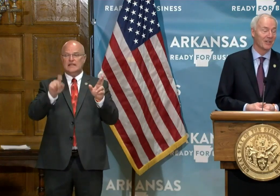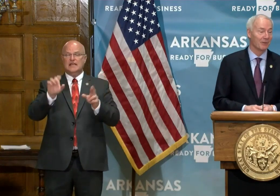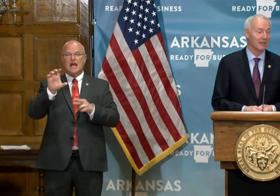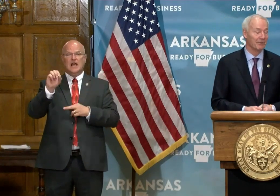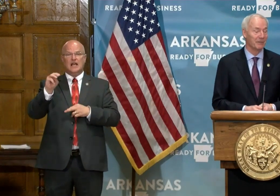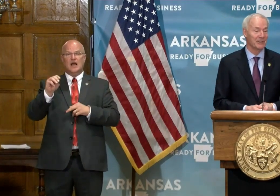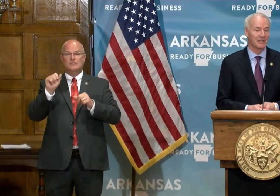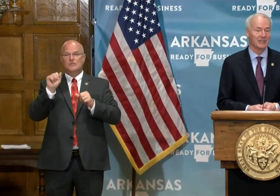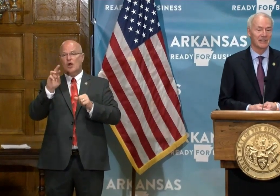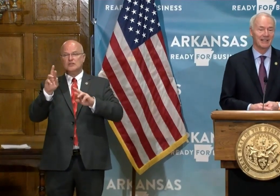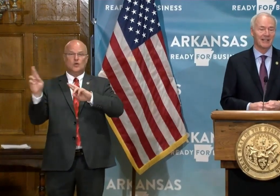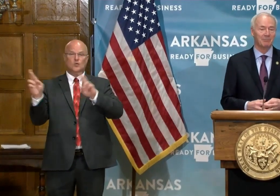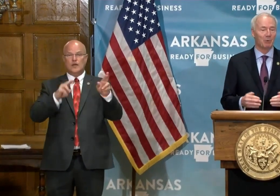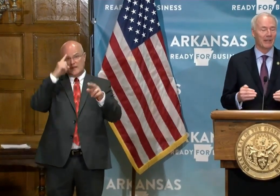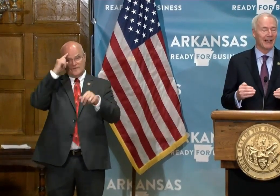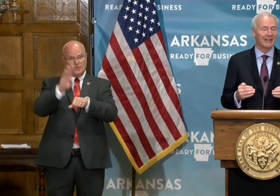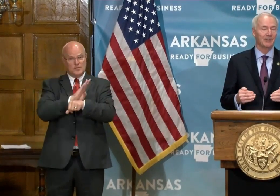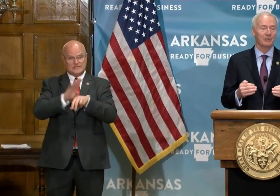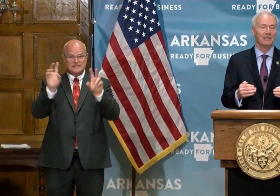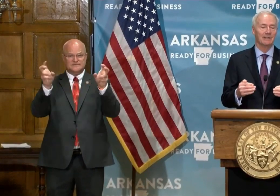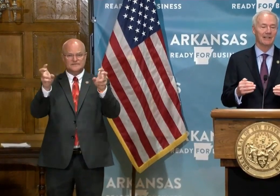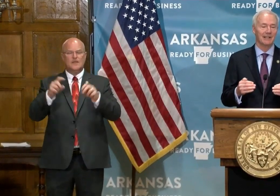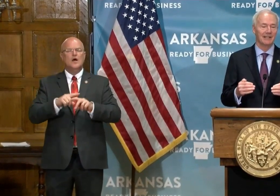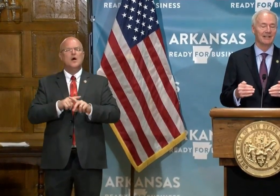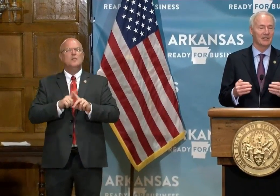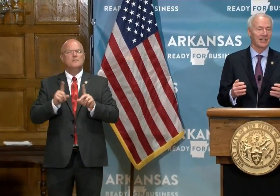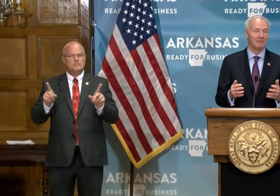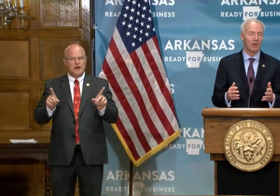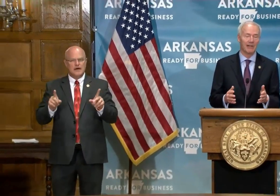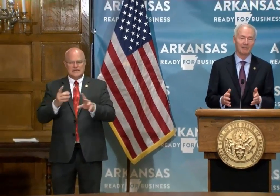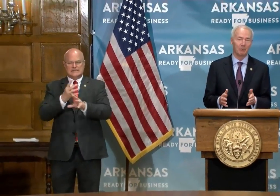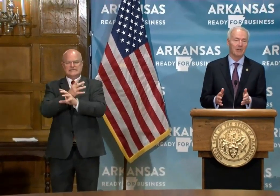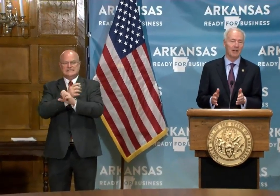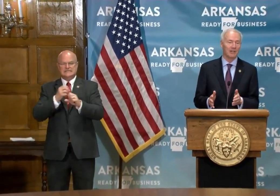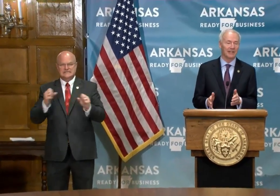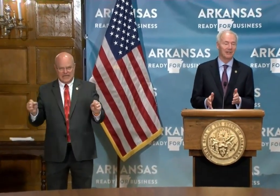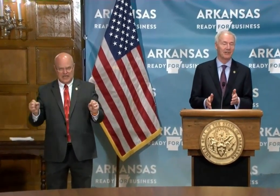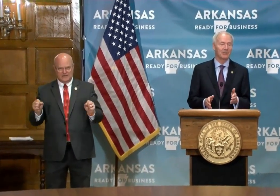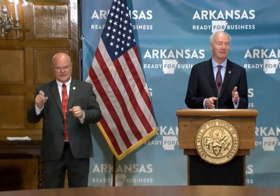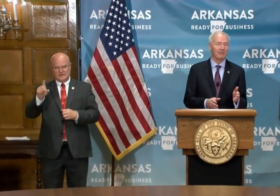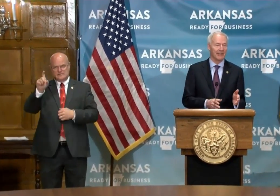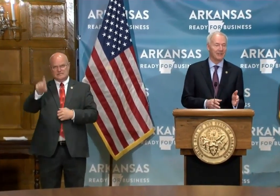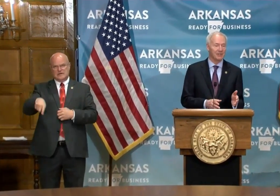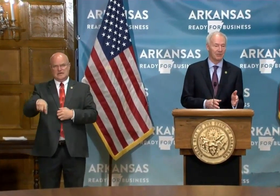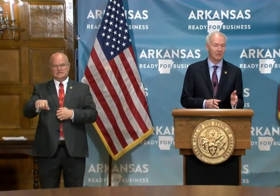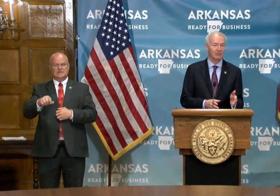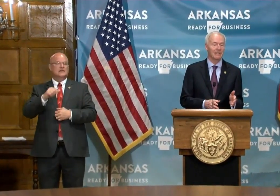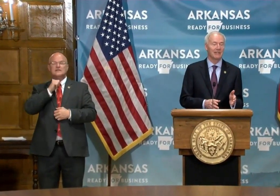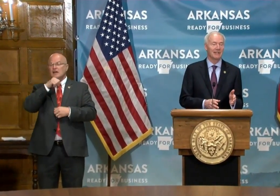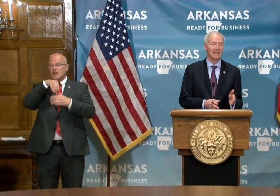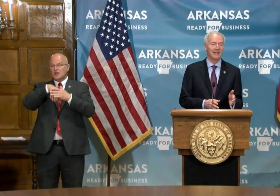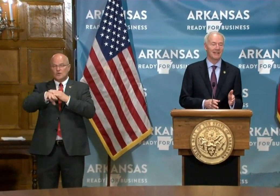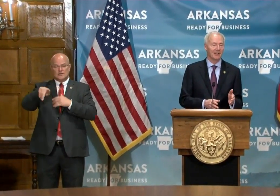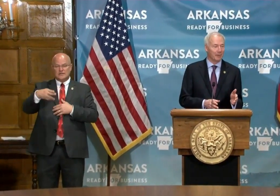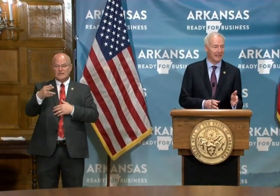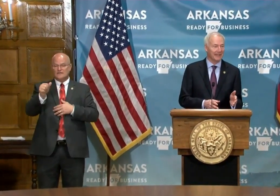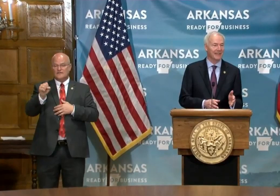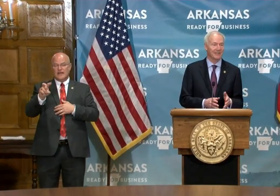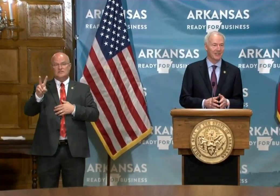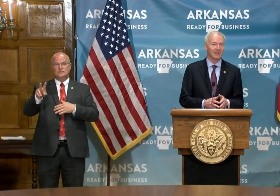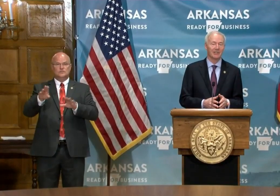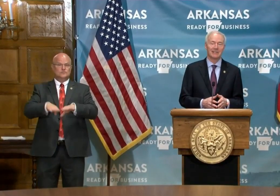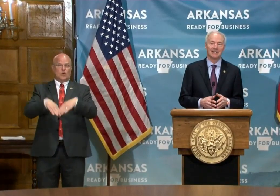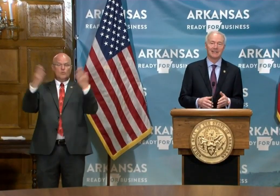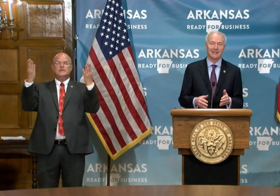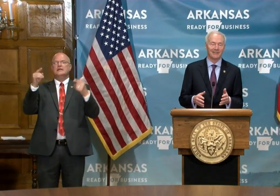ArkansasReady.com, Arkansas Ready for Business. But we've got to do it in a safe way. We're not going to enter into phase 2